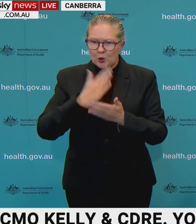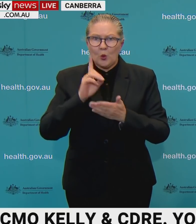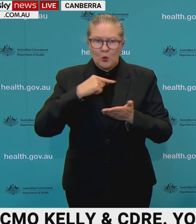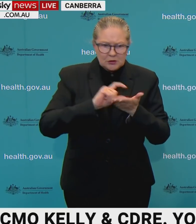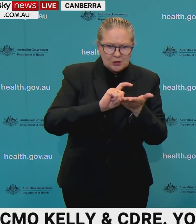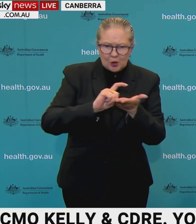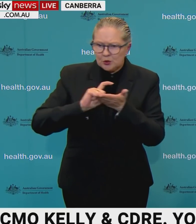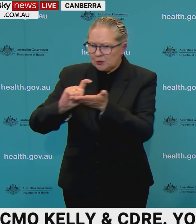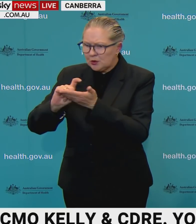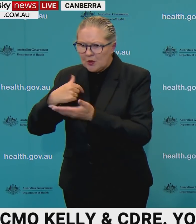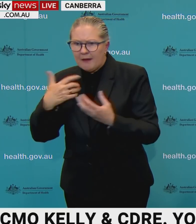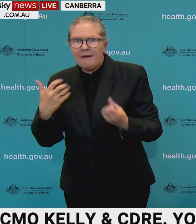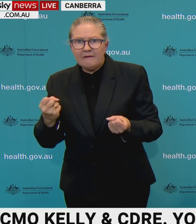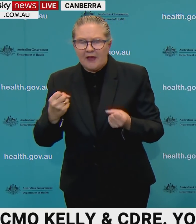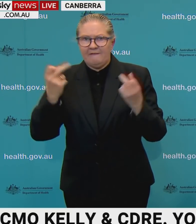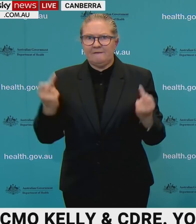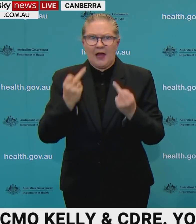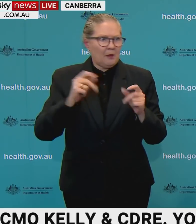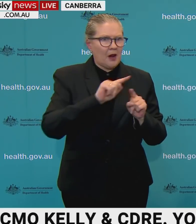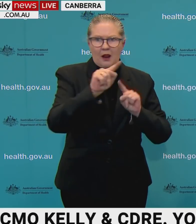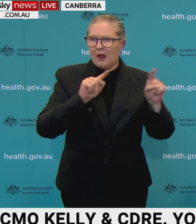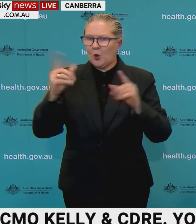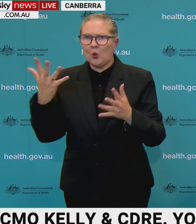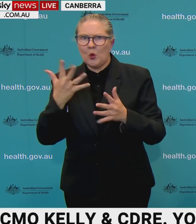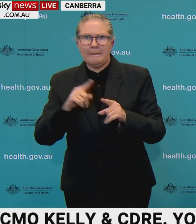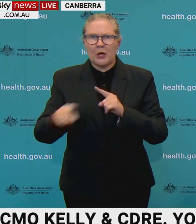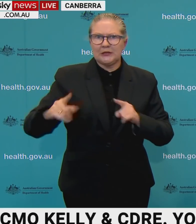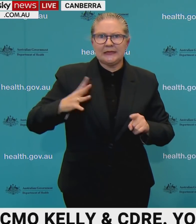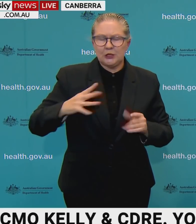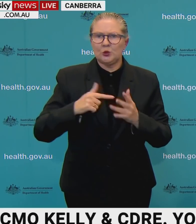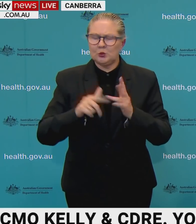are available across the country where and when they're most needed to protect more Australians.